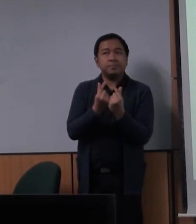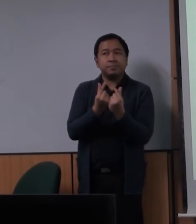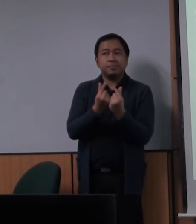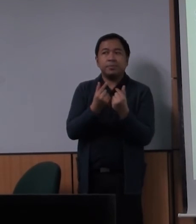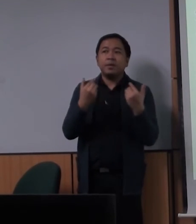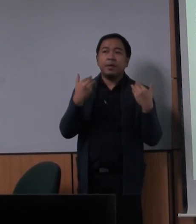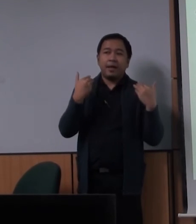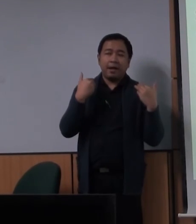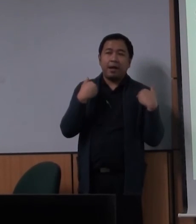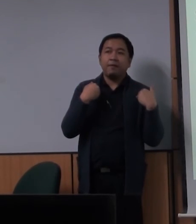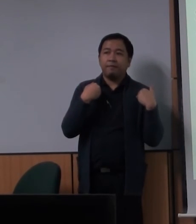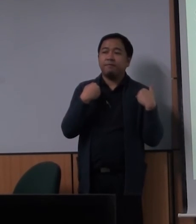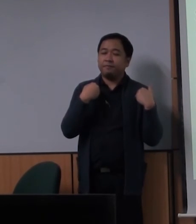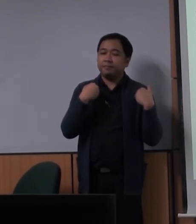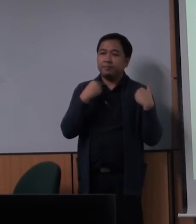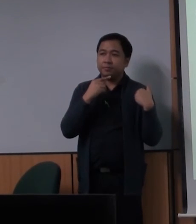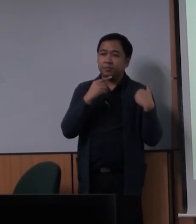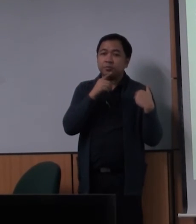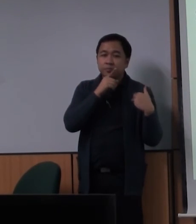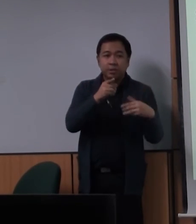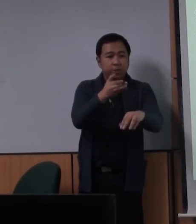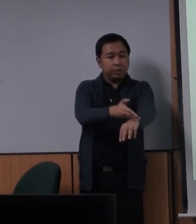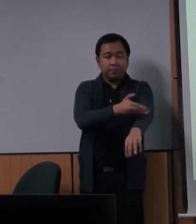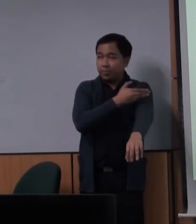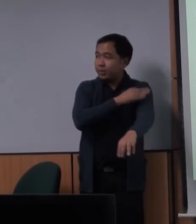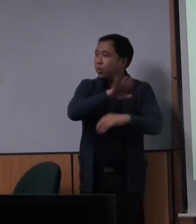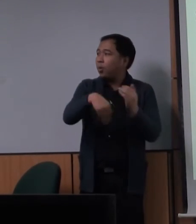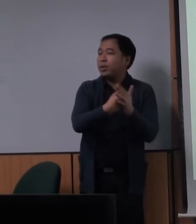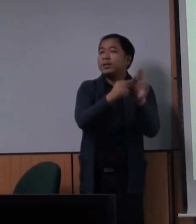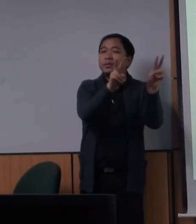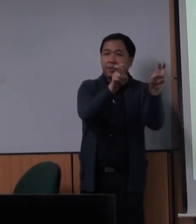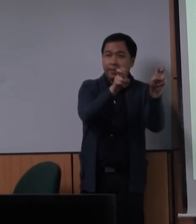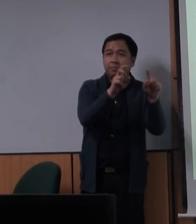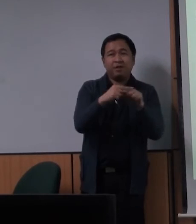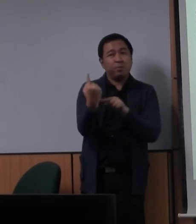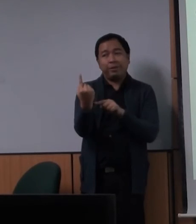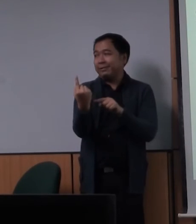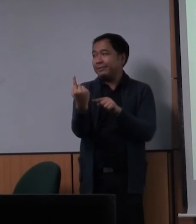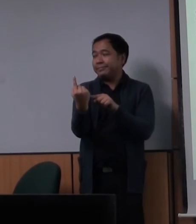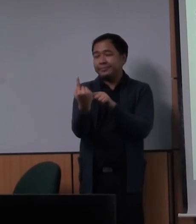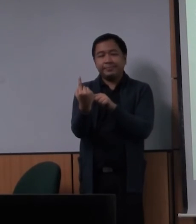yeah, it has a very significant difference in all topics except for the